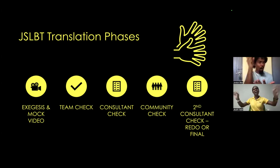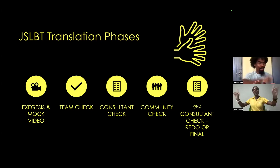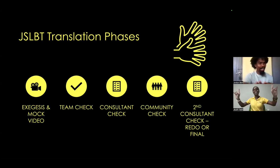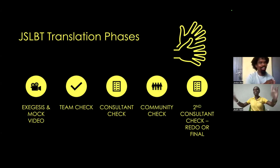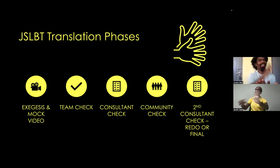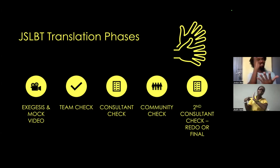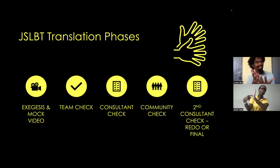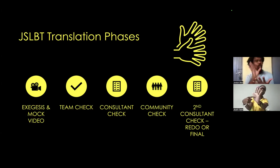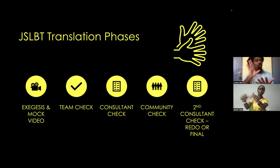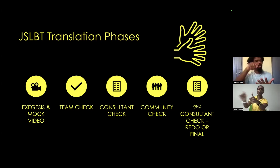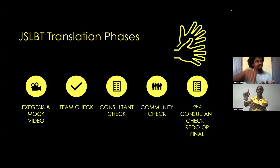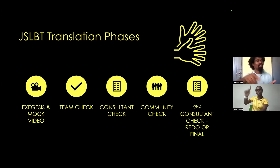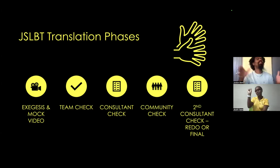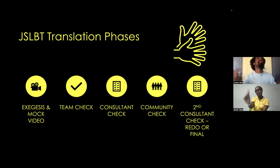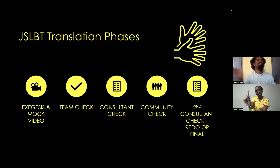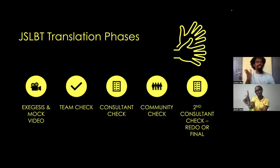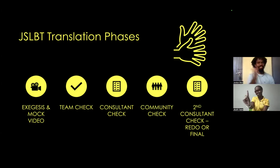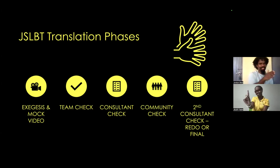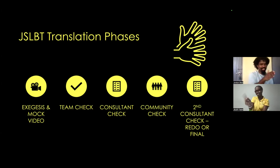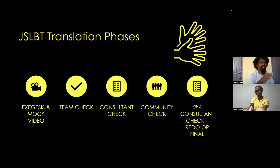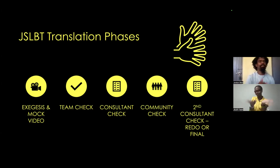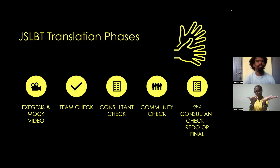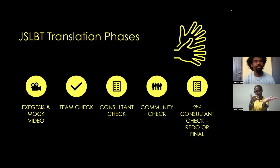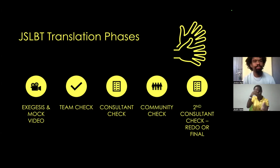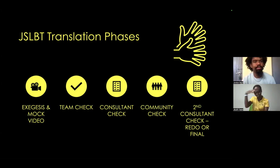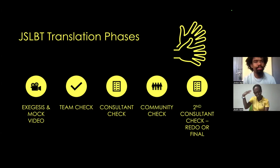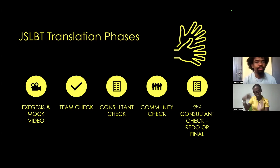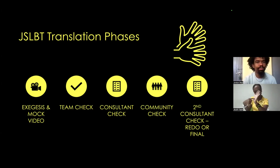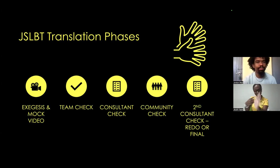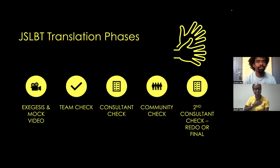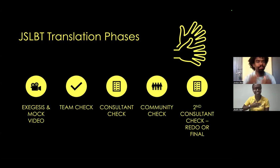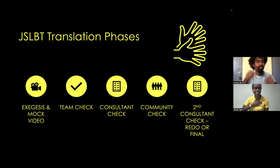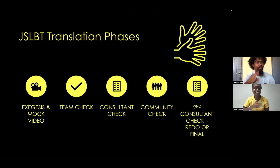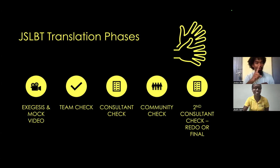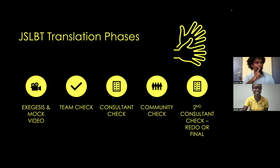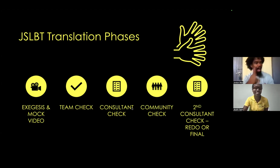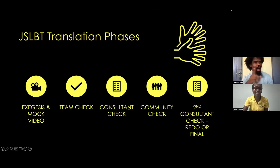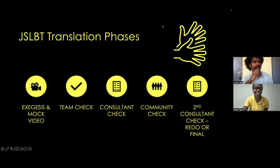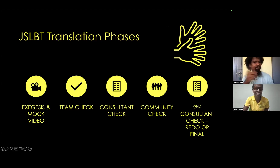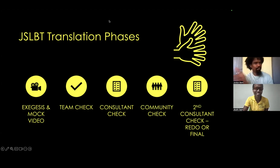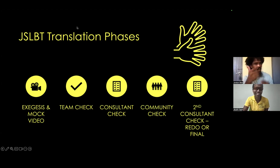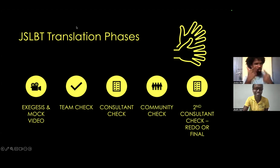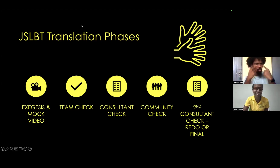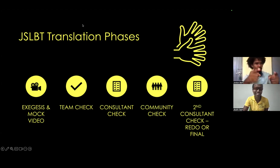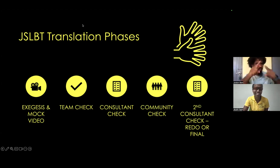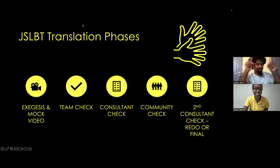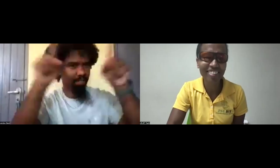So now we're ready to show Genesis chapter 1. So please, Clifton, show it.